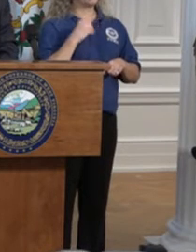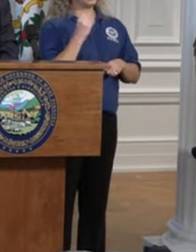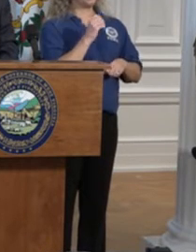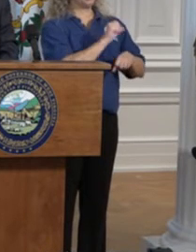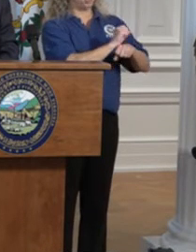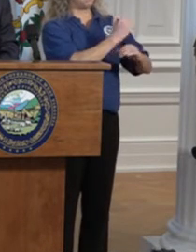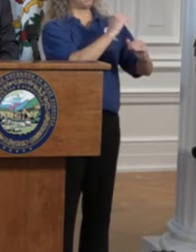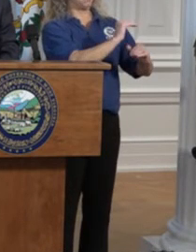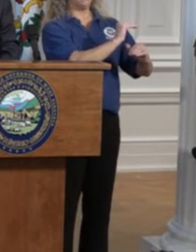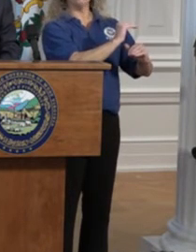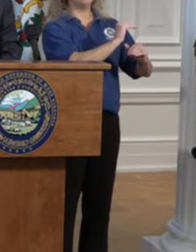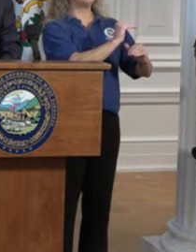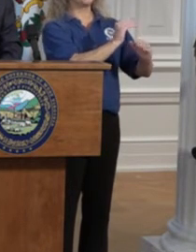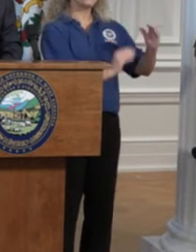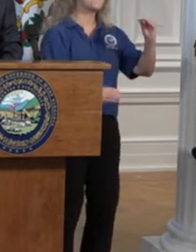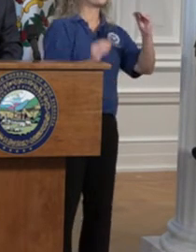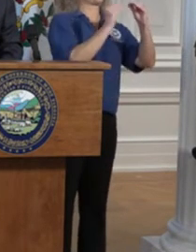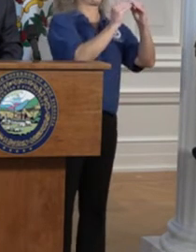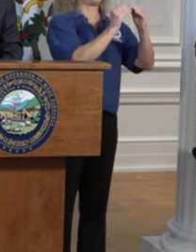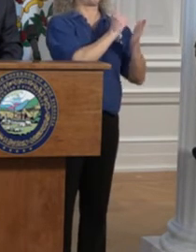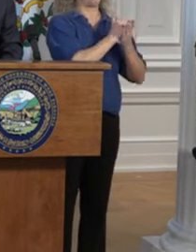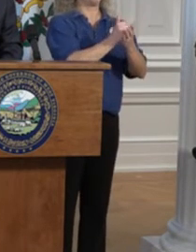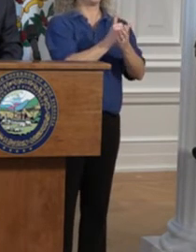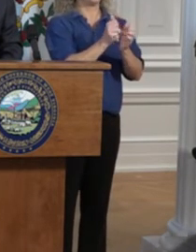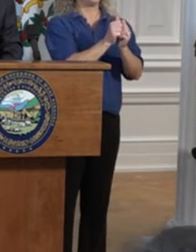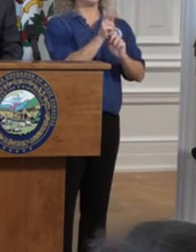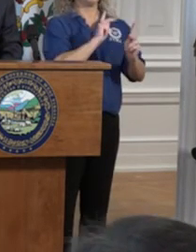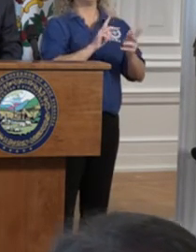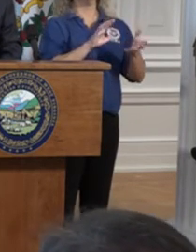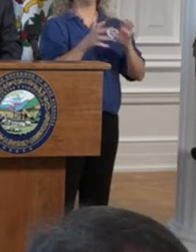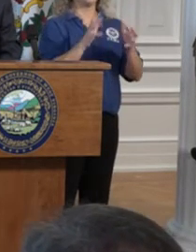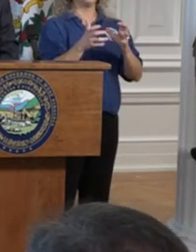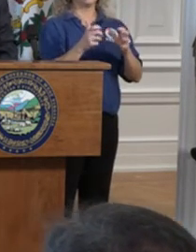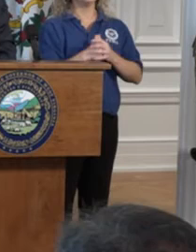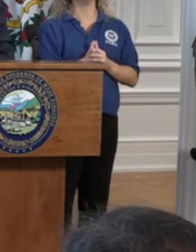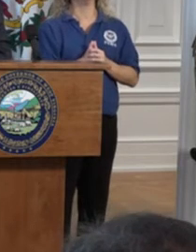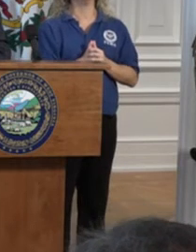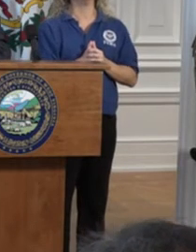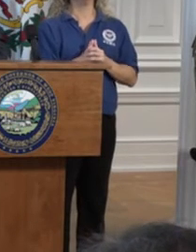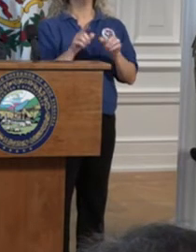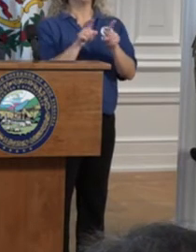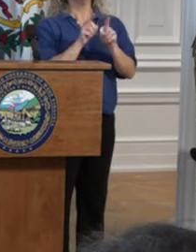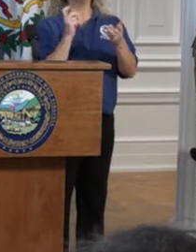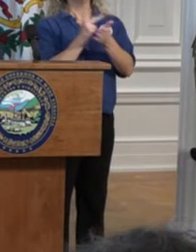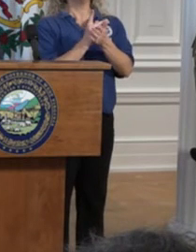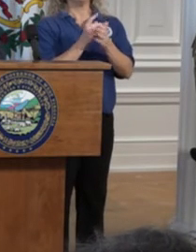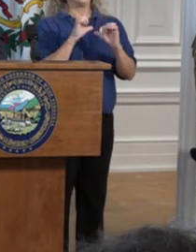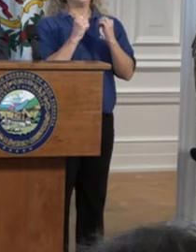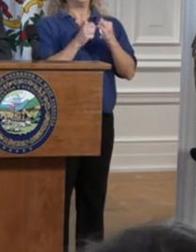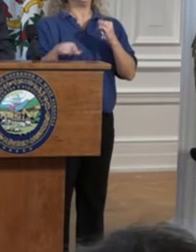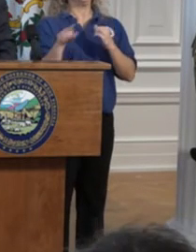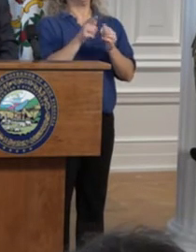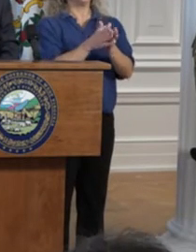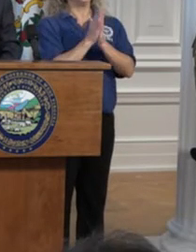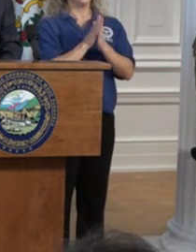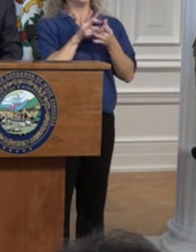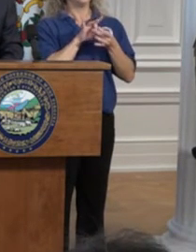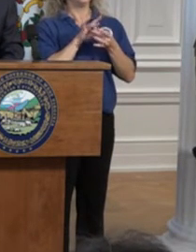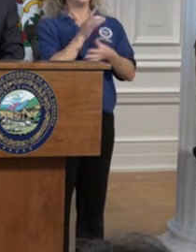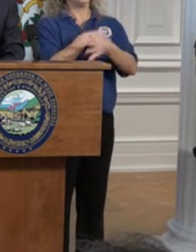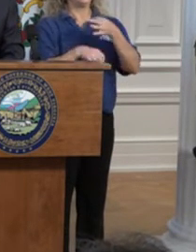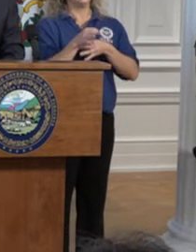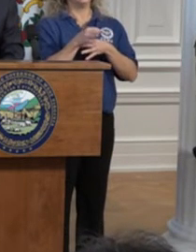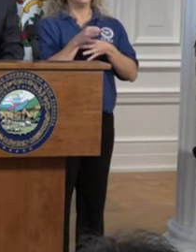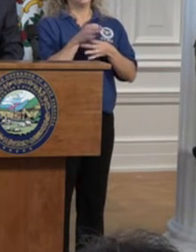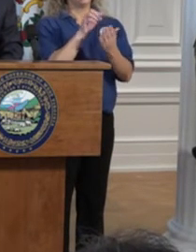call, even offering to help with people's laundry. I also have approved agency requests related to the replacement